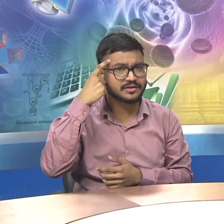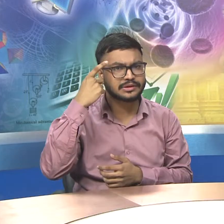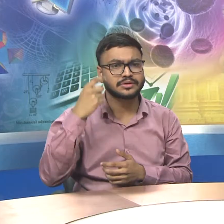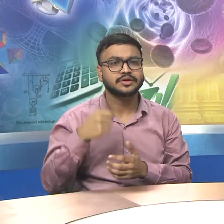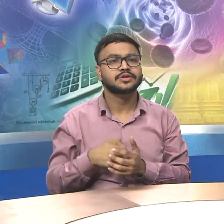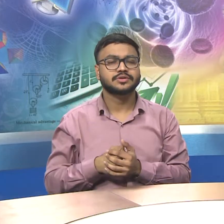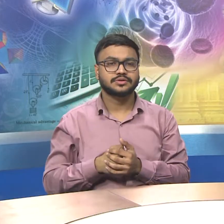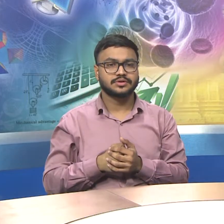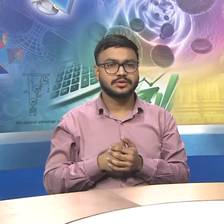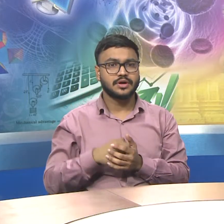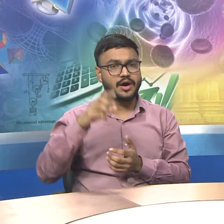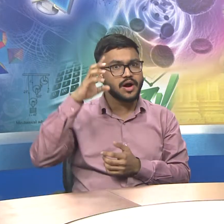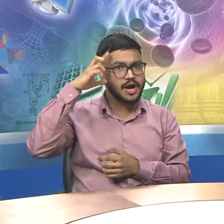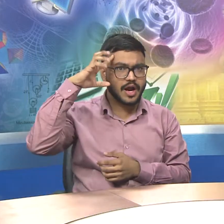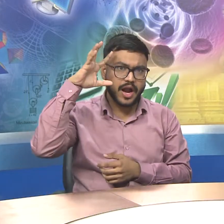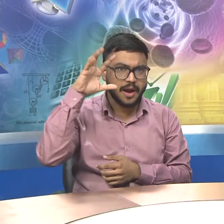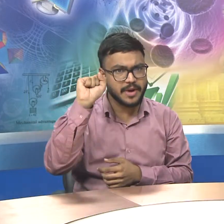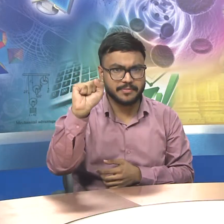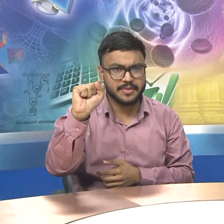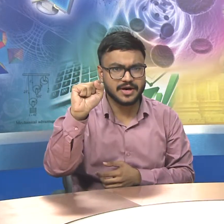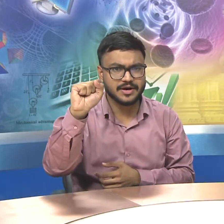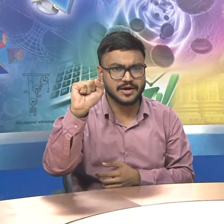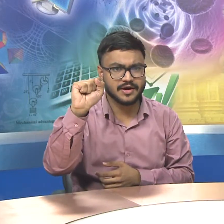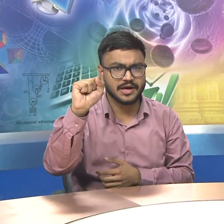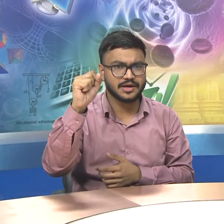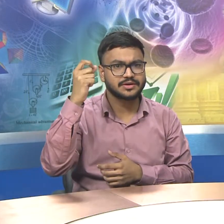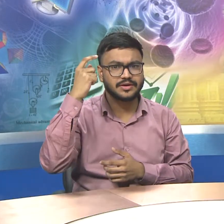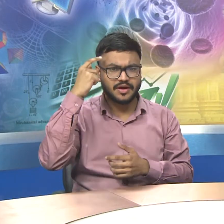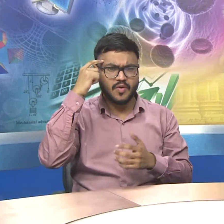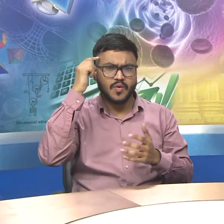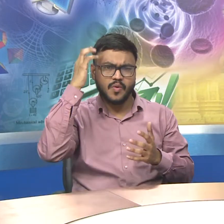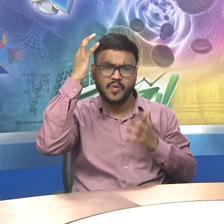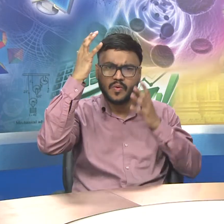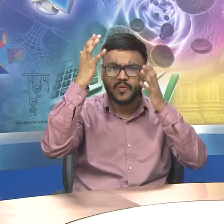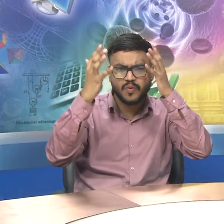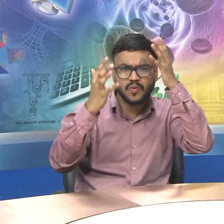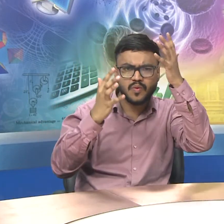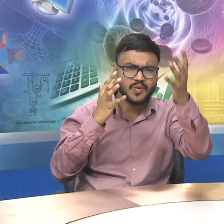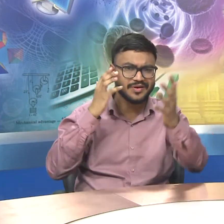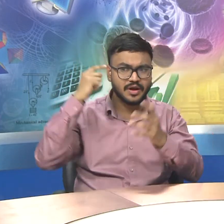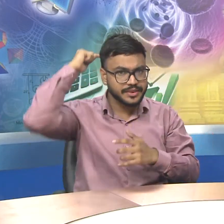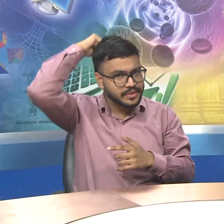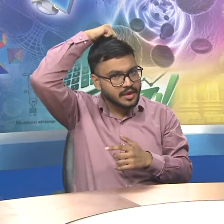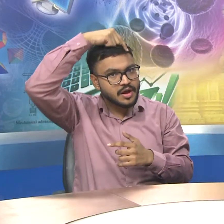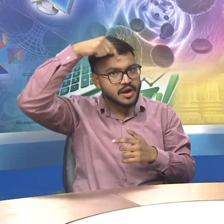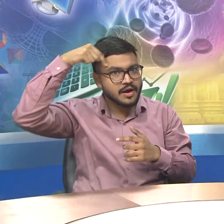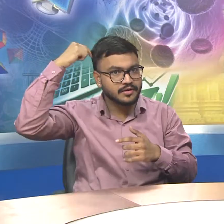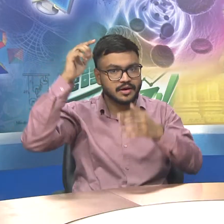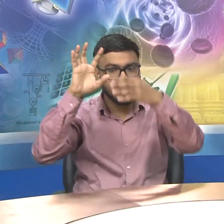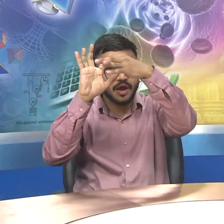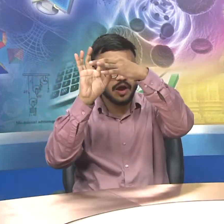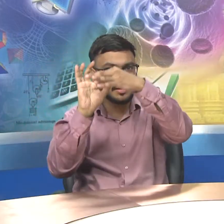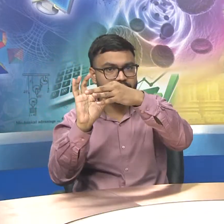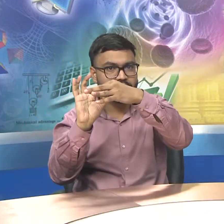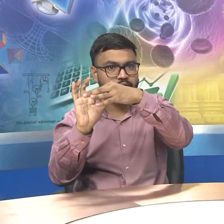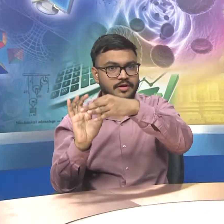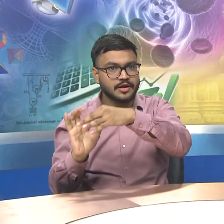And next is think, next is remember, and the last but not least is